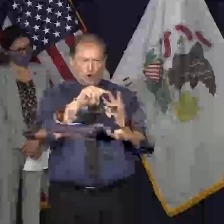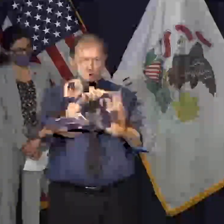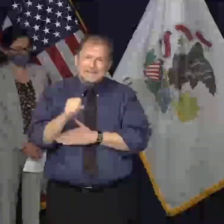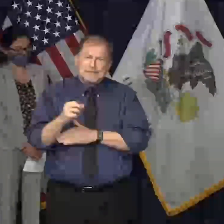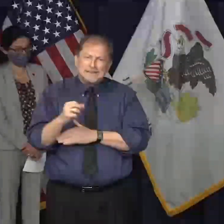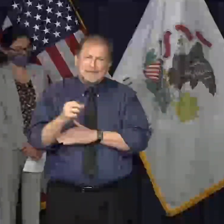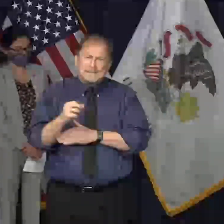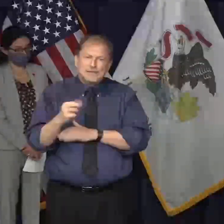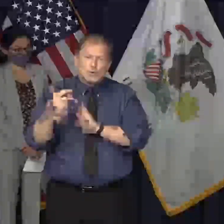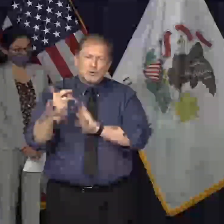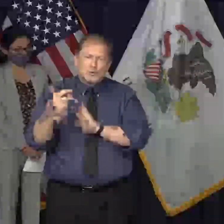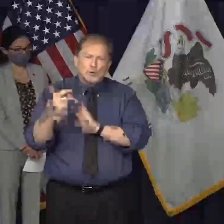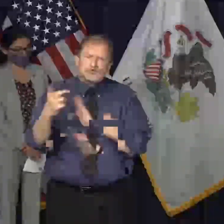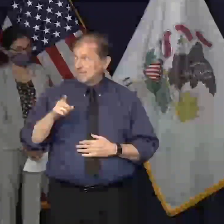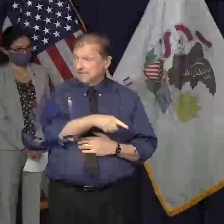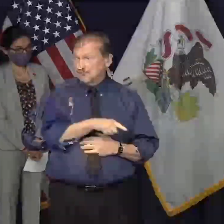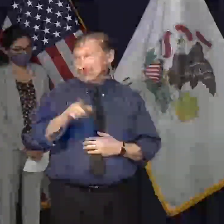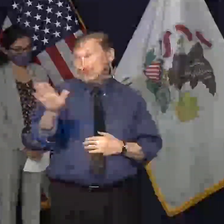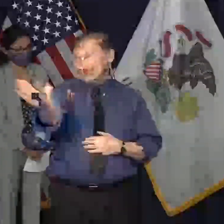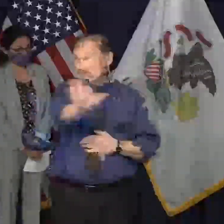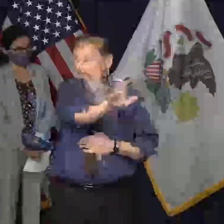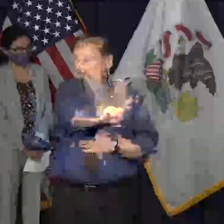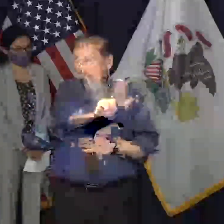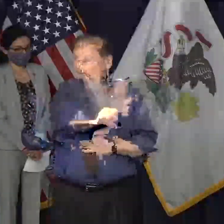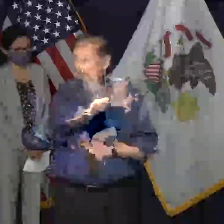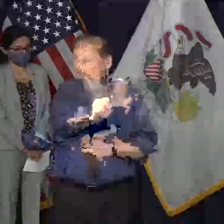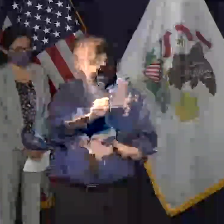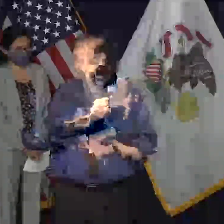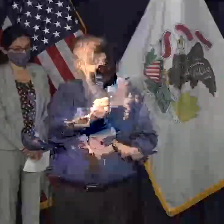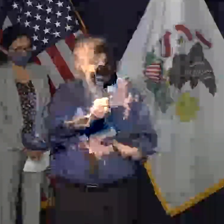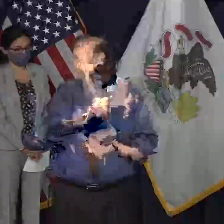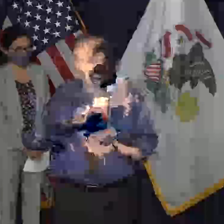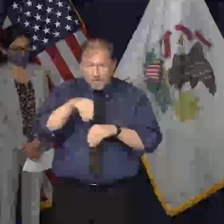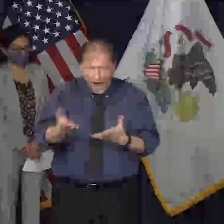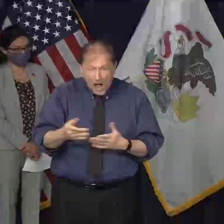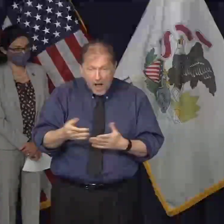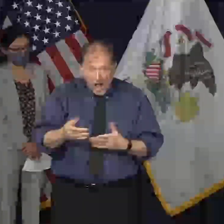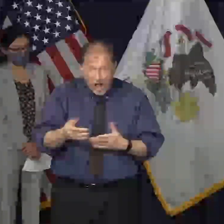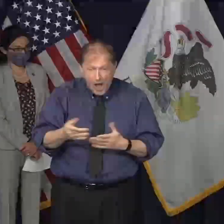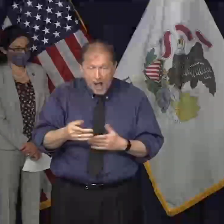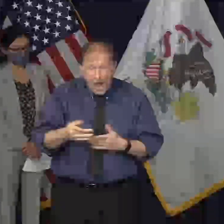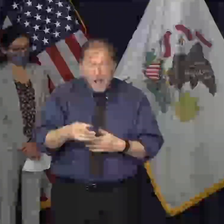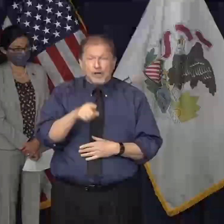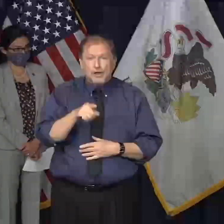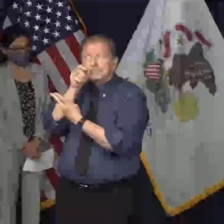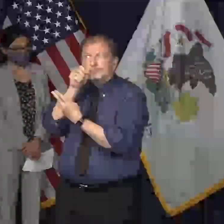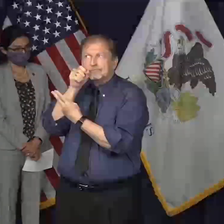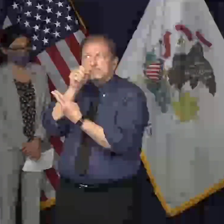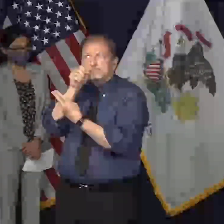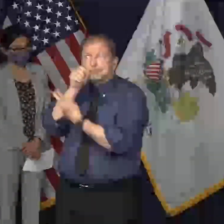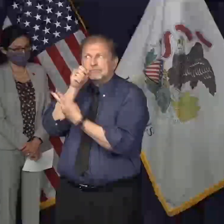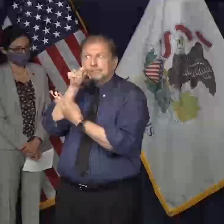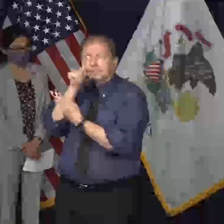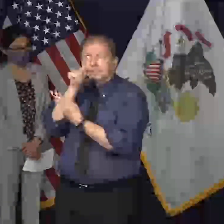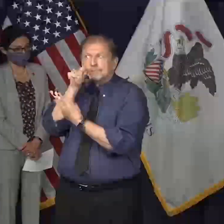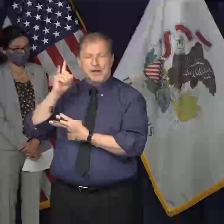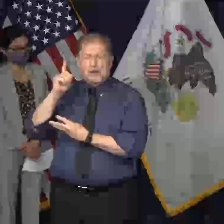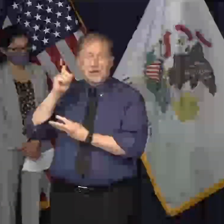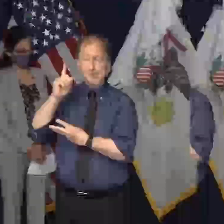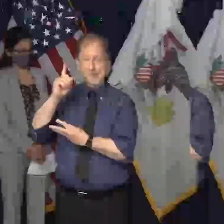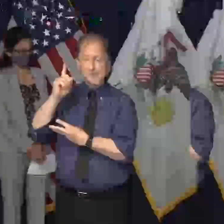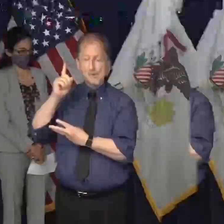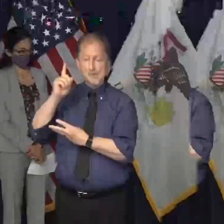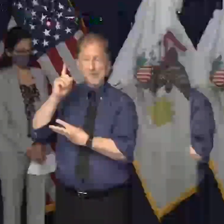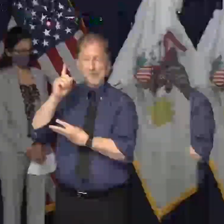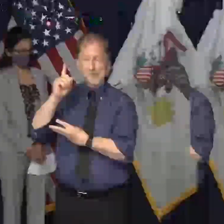facilities. It is in everybody's best interest for these essential workplaces to take every precaution